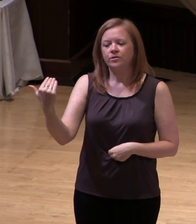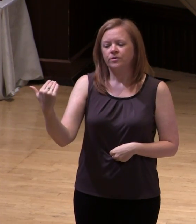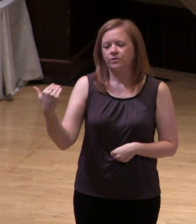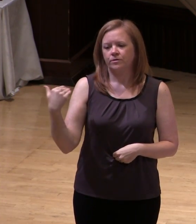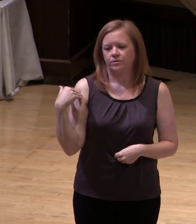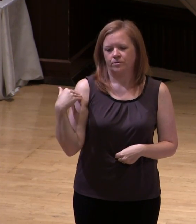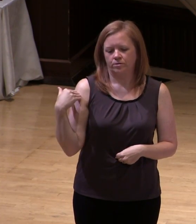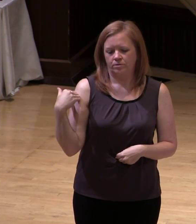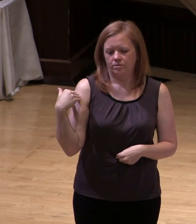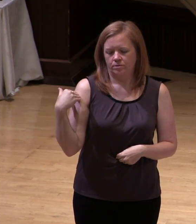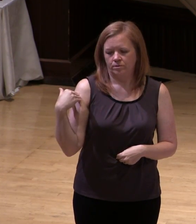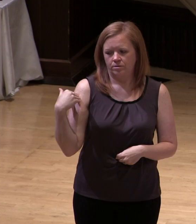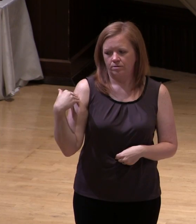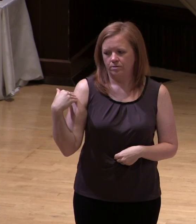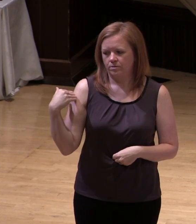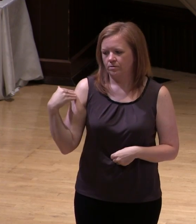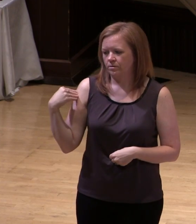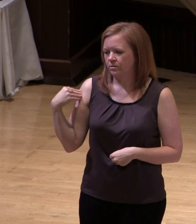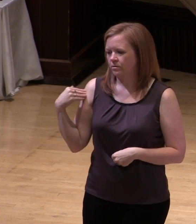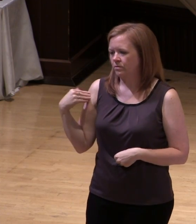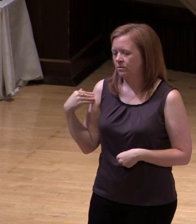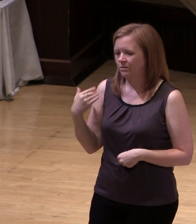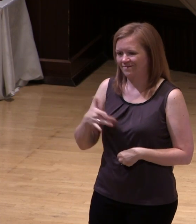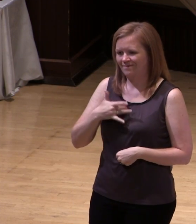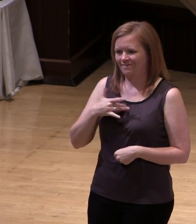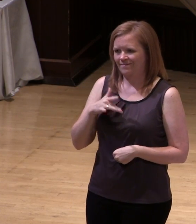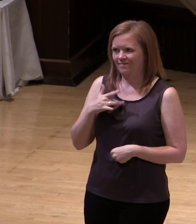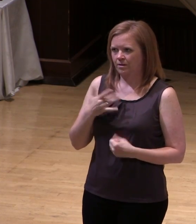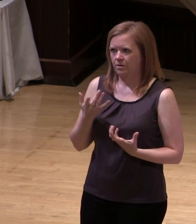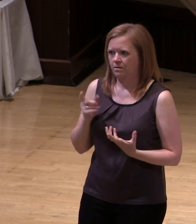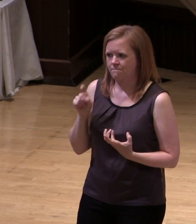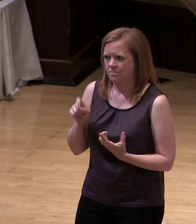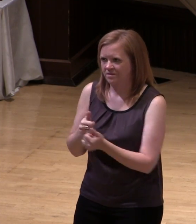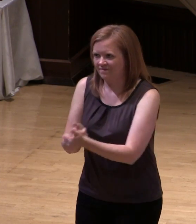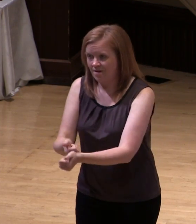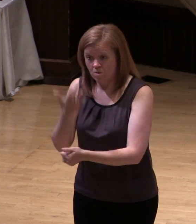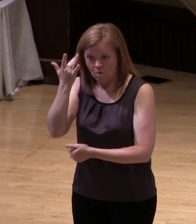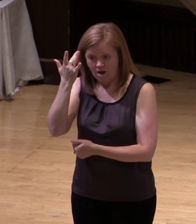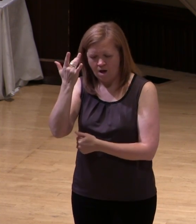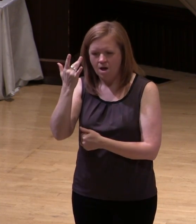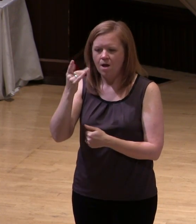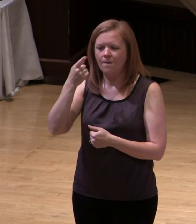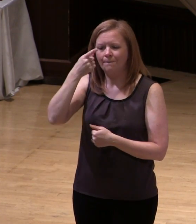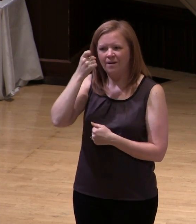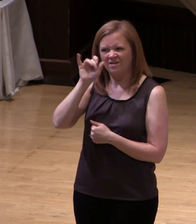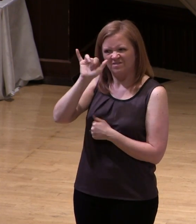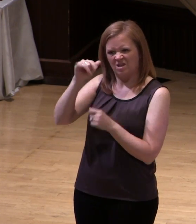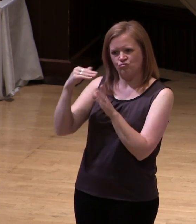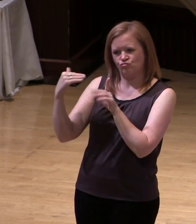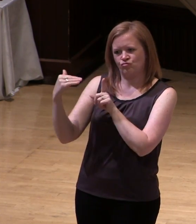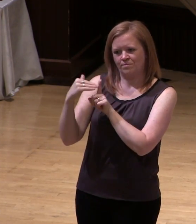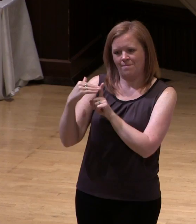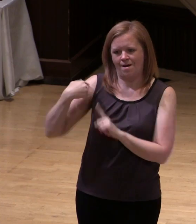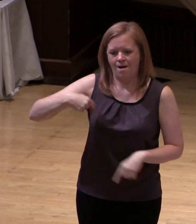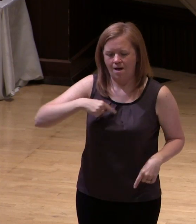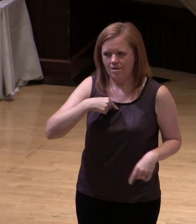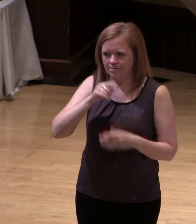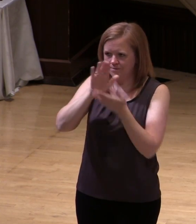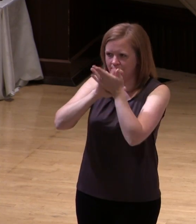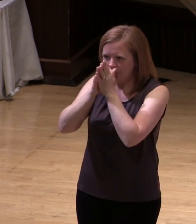reminds. It is compelling because of what it reminds you of. The way of